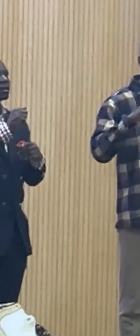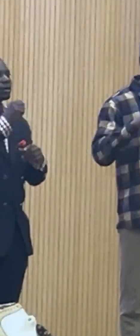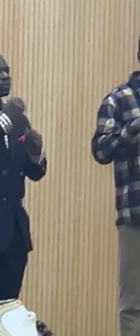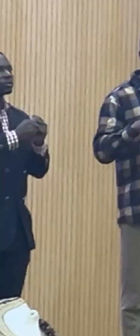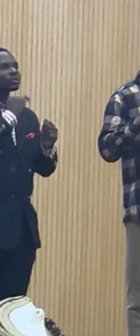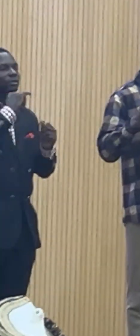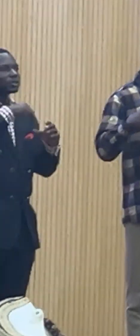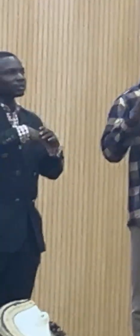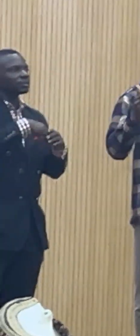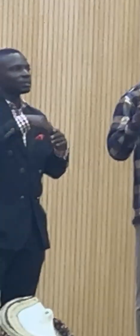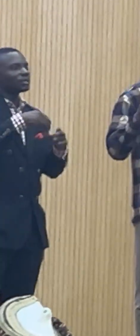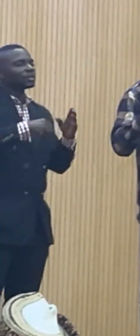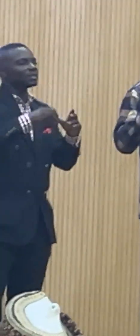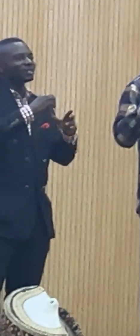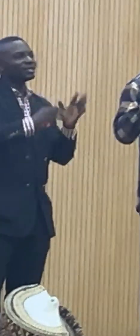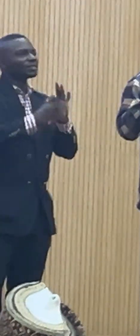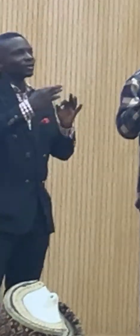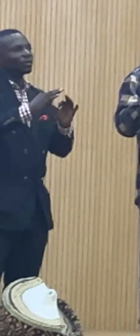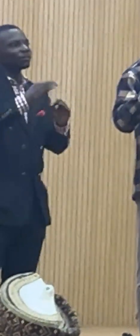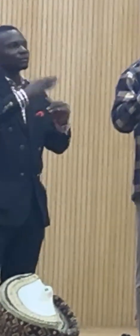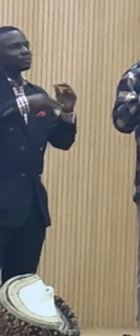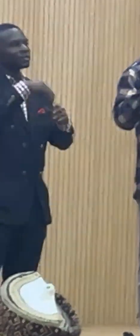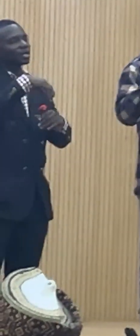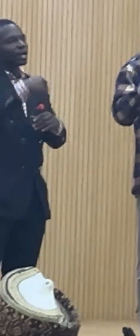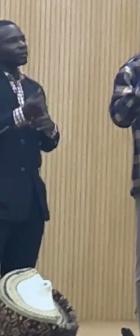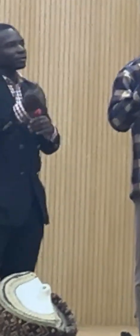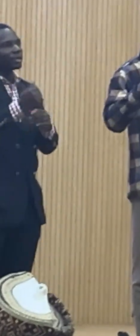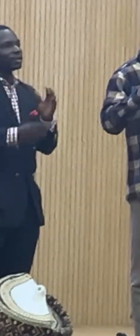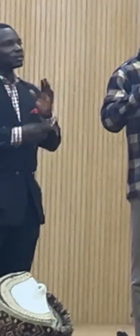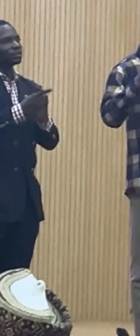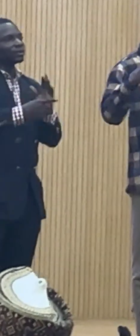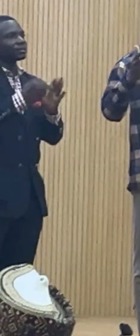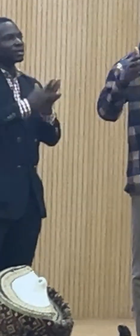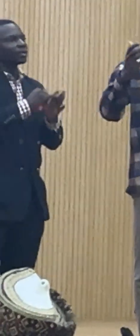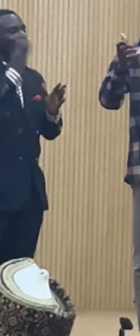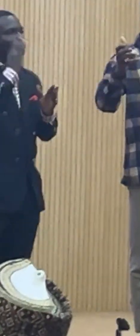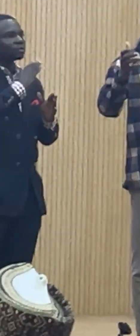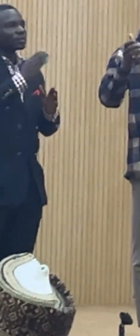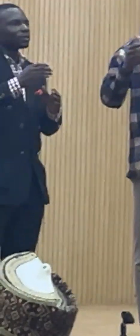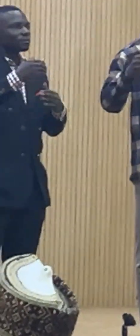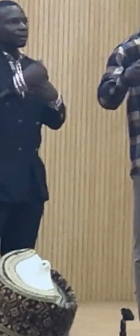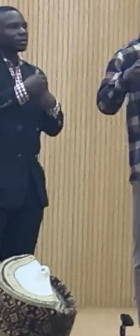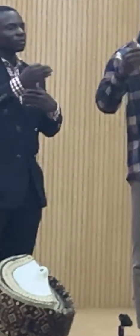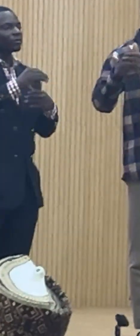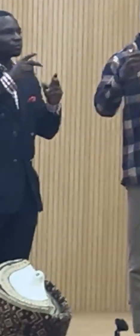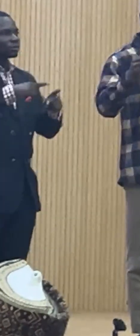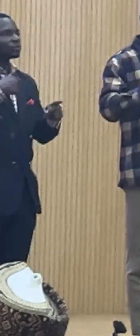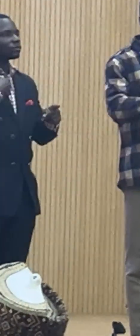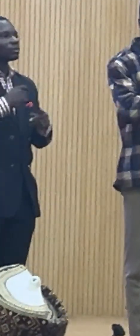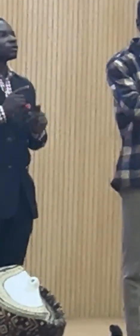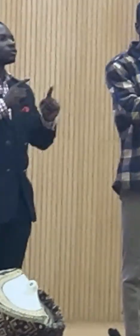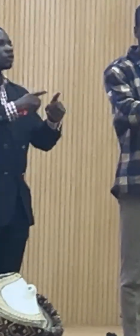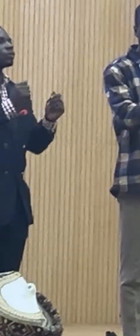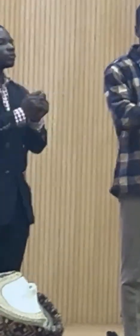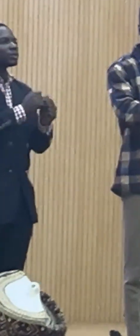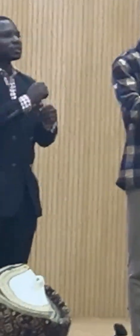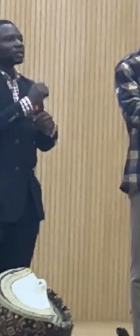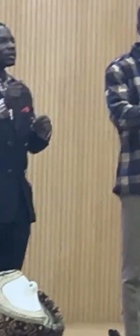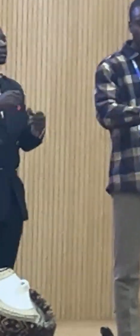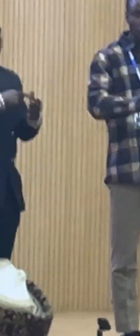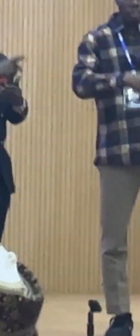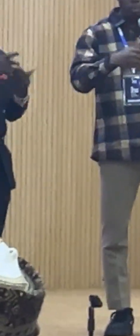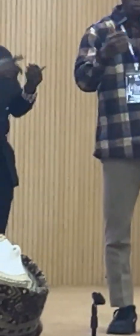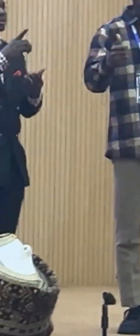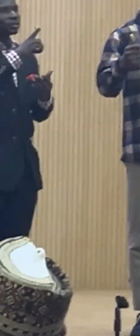in every mobile phone. So instead of building another generic device that will be redundant in the backs of people, we tend to go with a